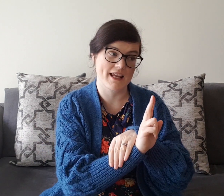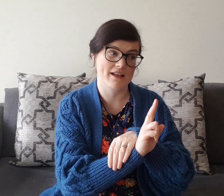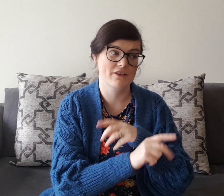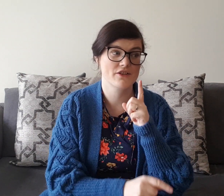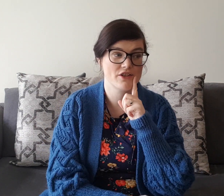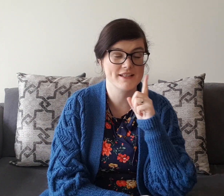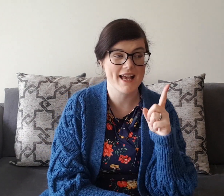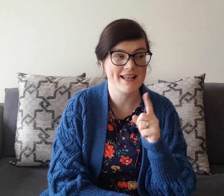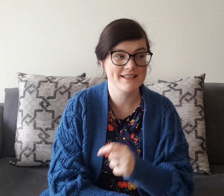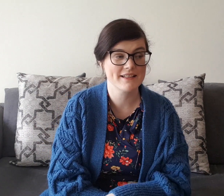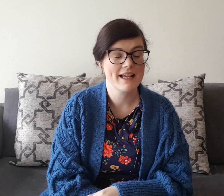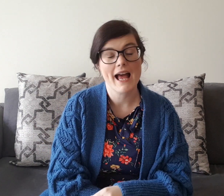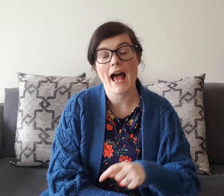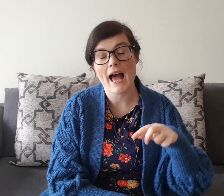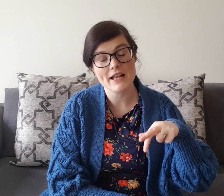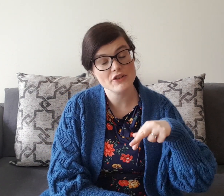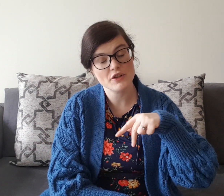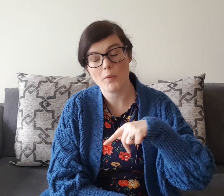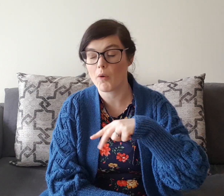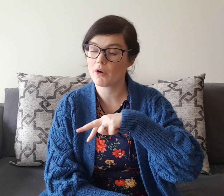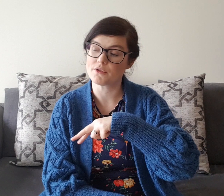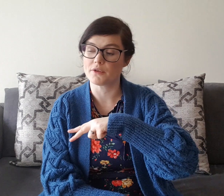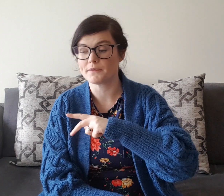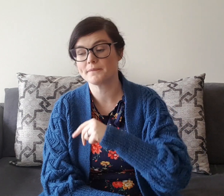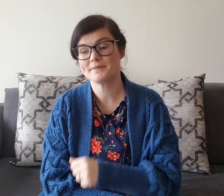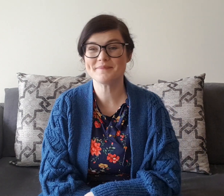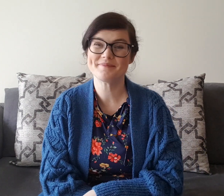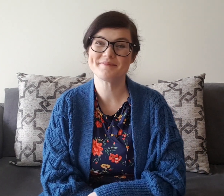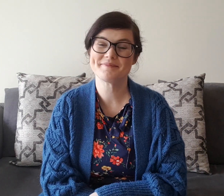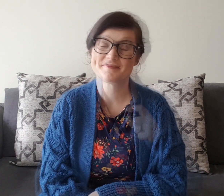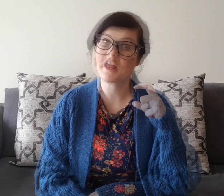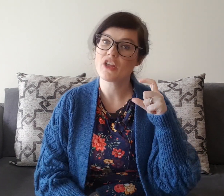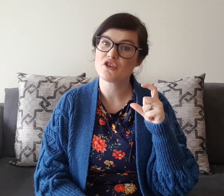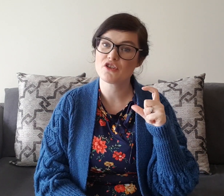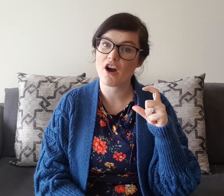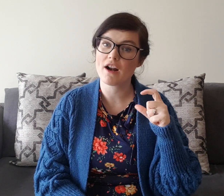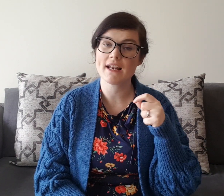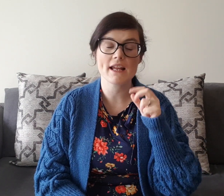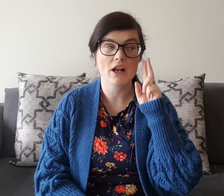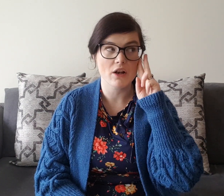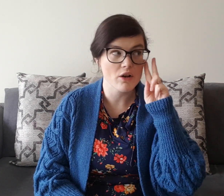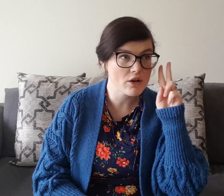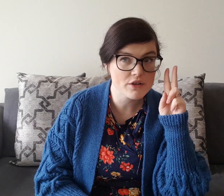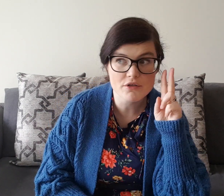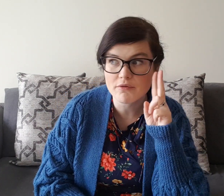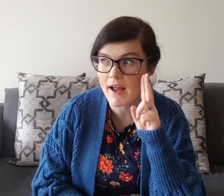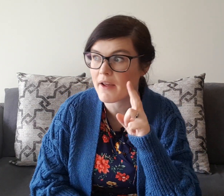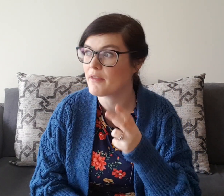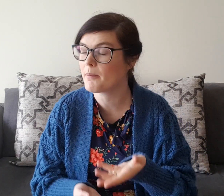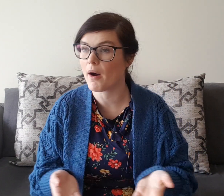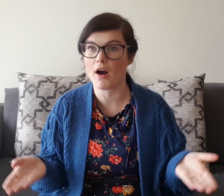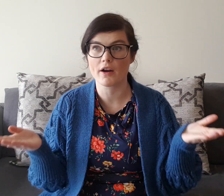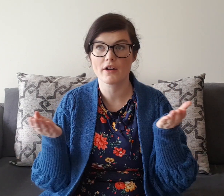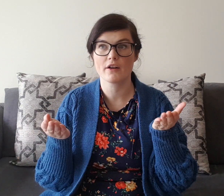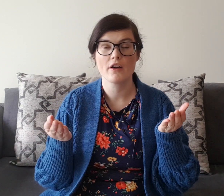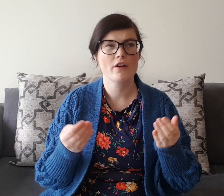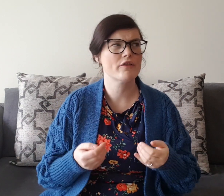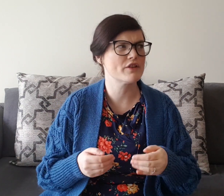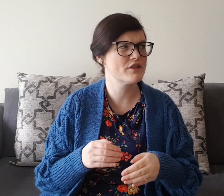Snail," she said, and she walked on. Charlie looked around the park for